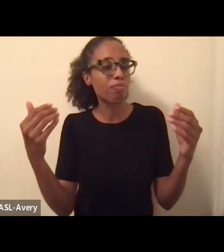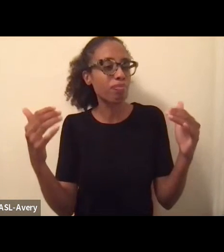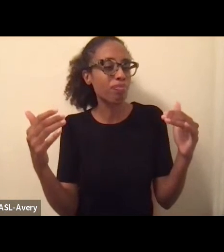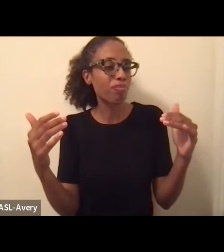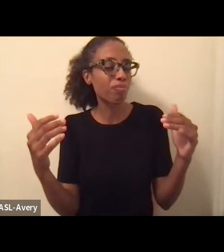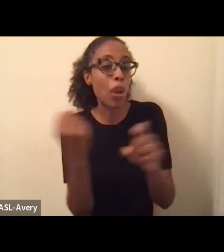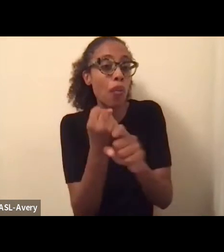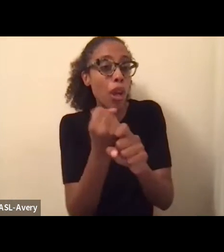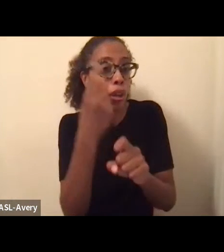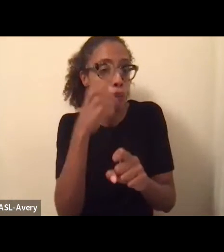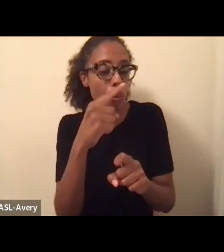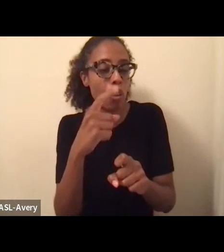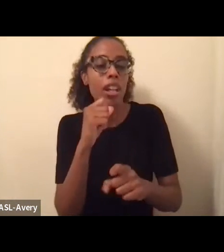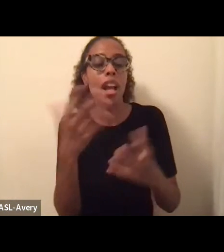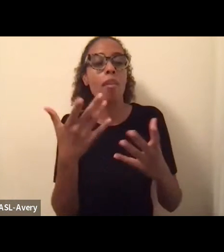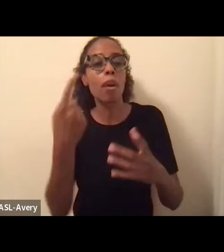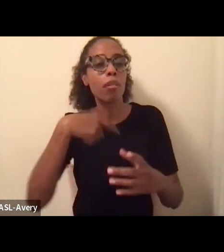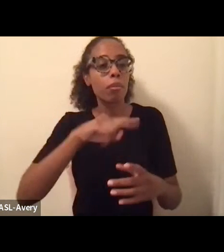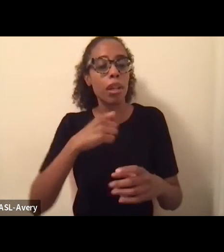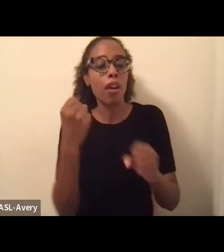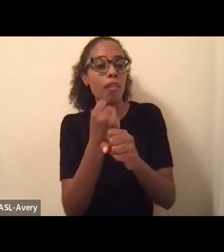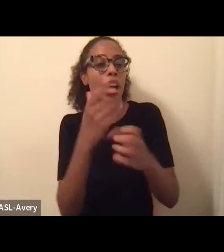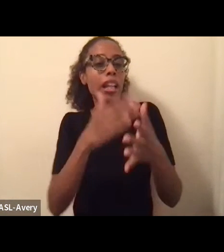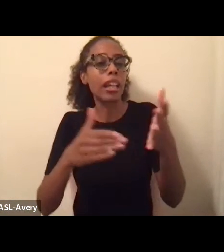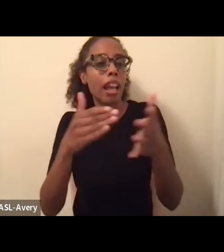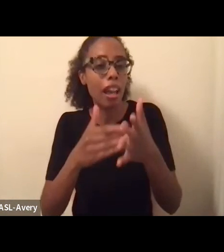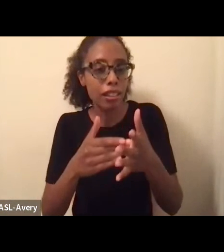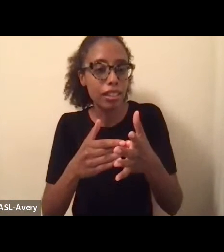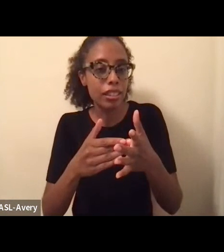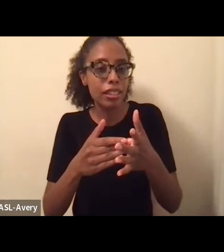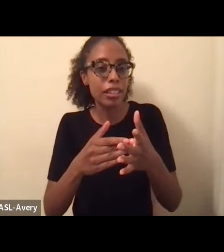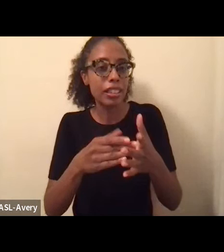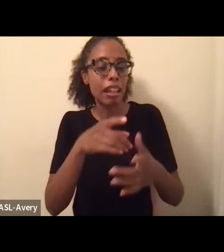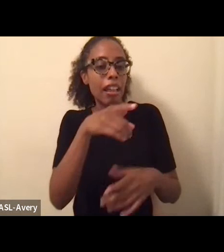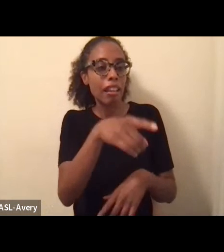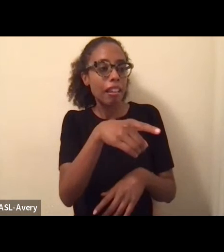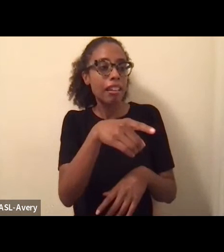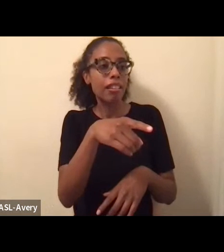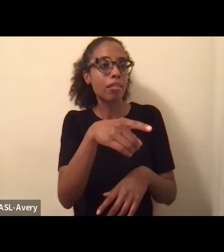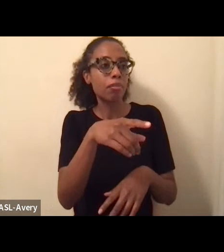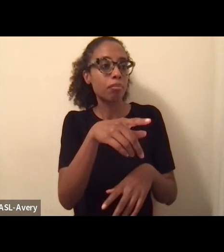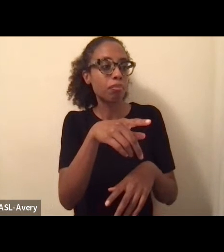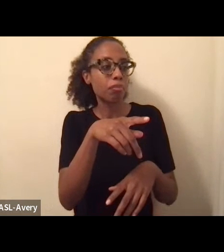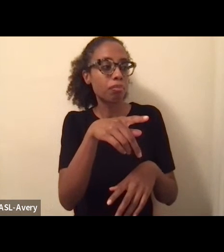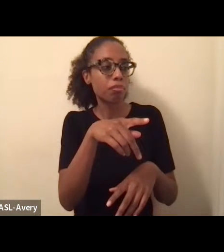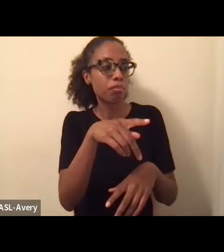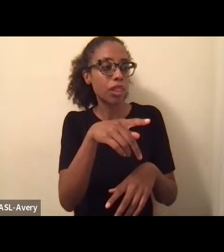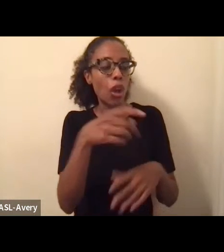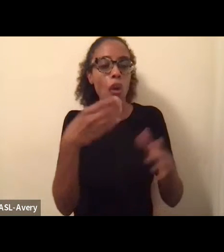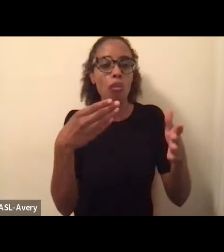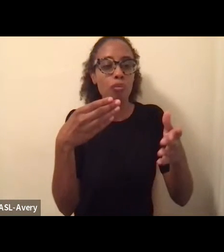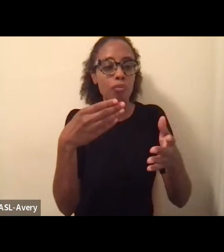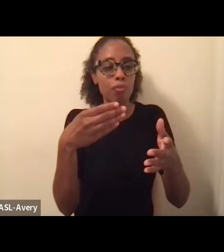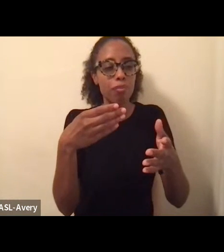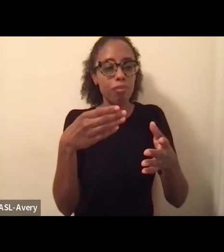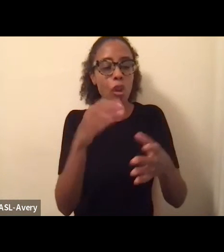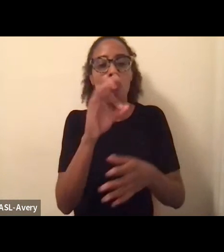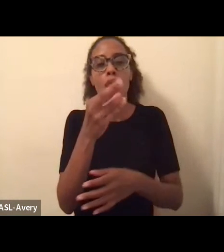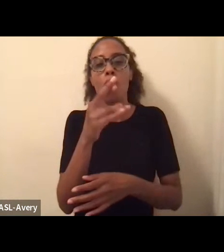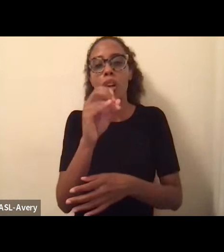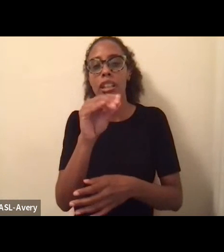to fight against, forces like those that are housed in the Summit of the Americas, right? We have to fight